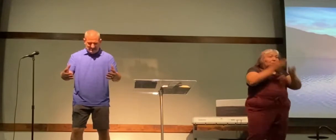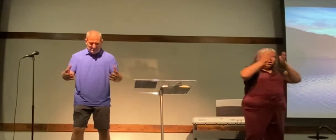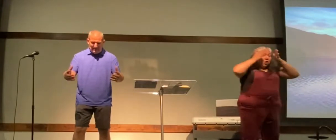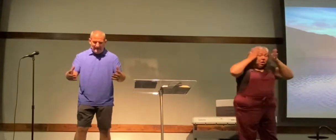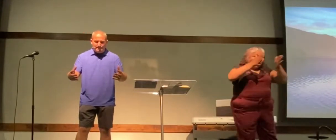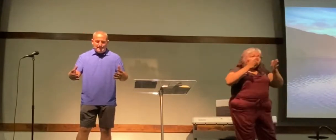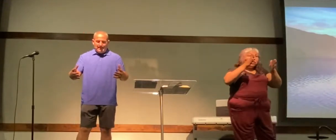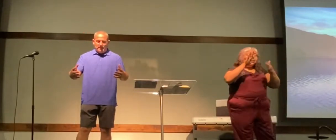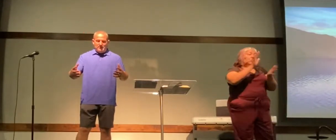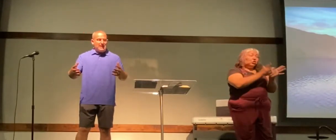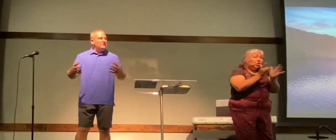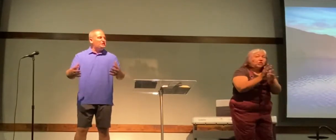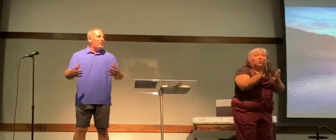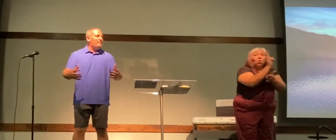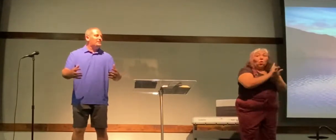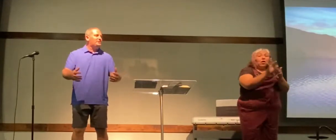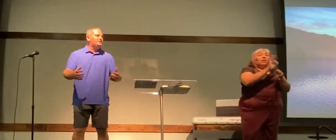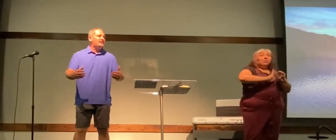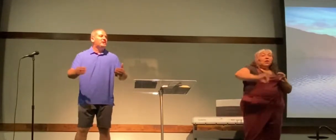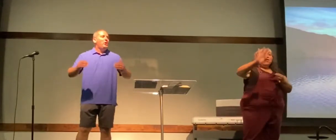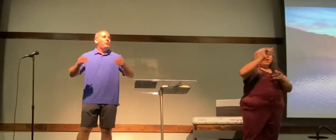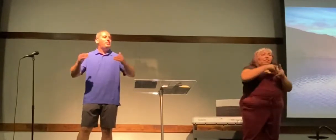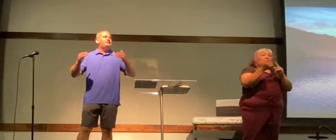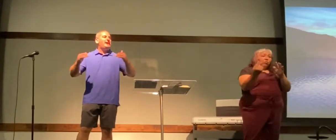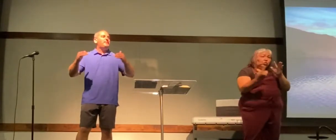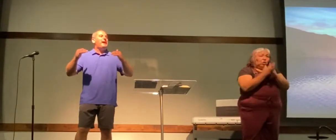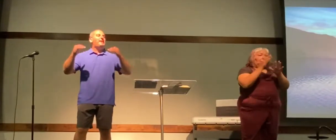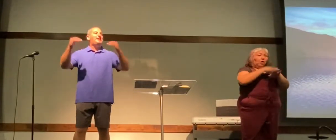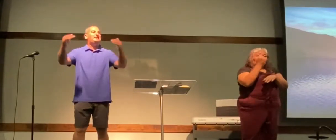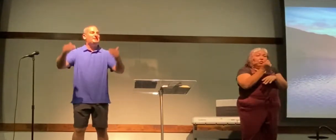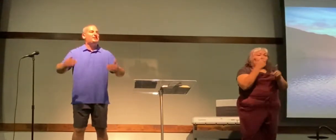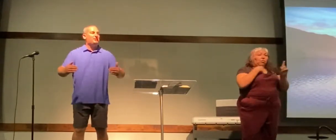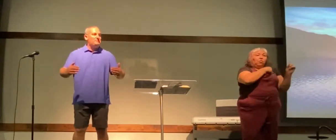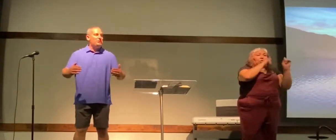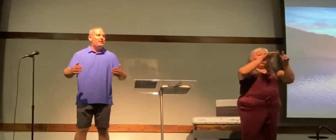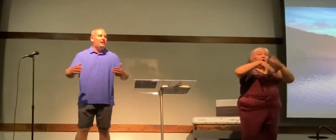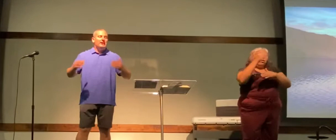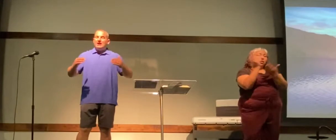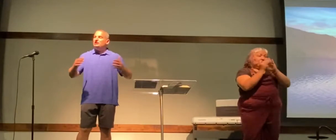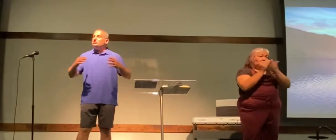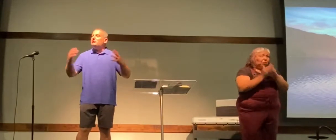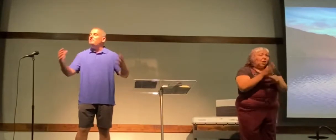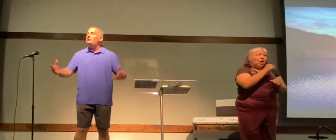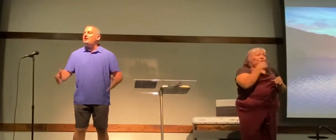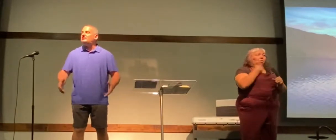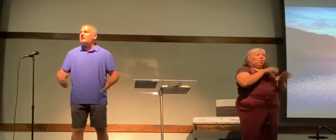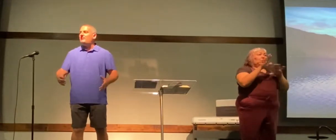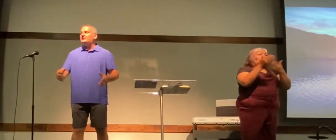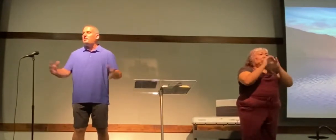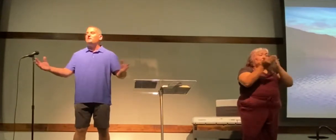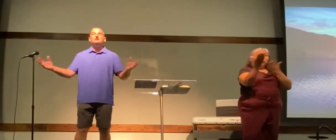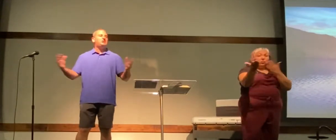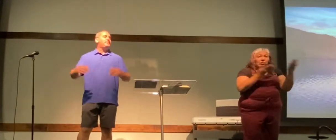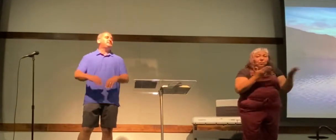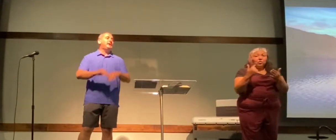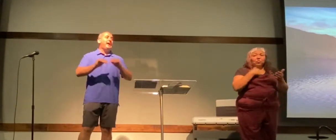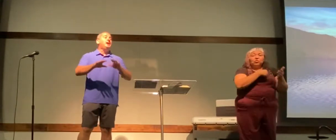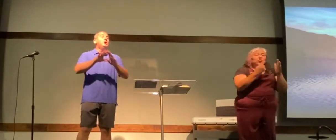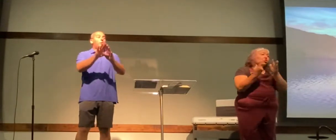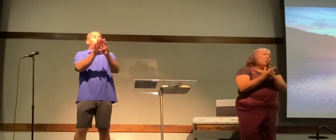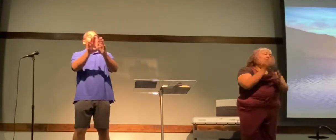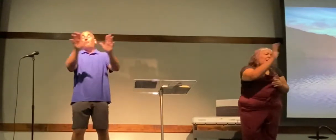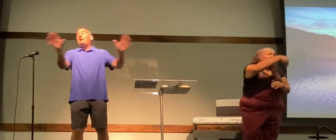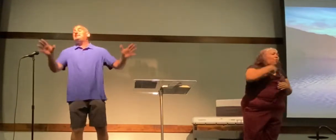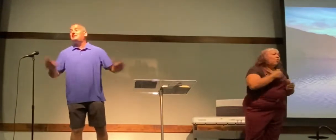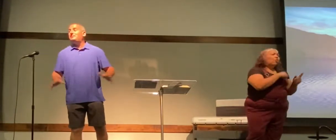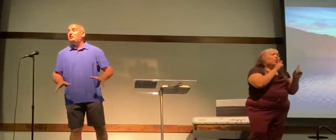Holy Spirit. And when they would show up on Tuesdays, we would take them out into the community and do community service. And we'd just show up and say, hey,